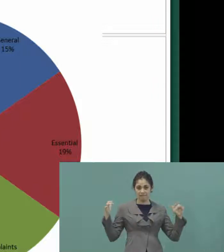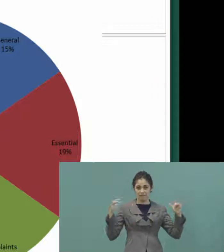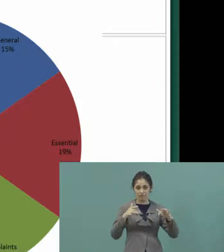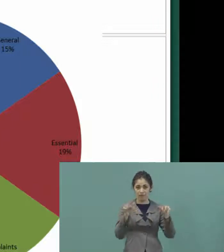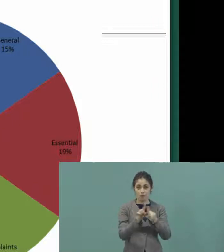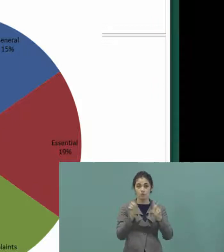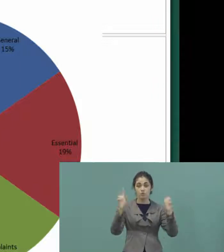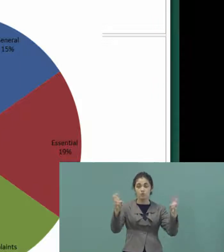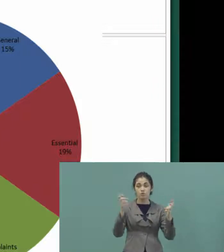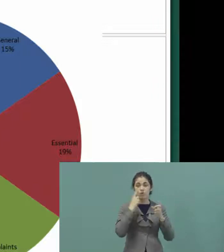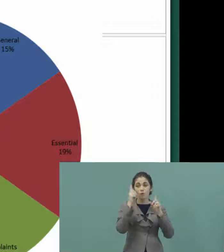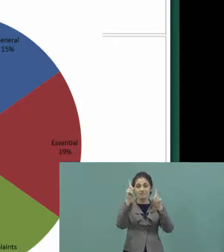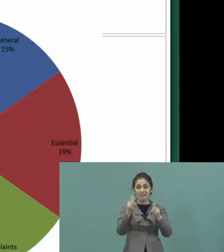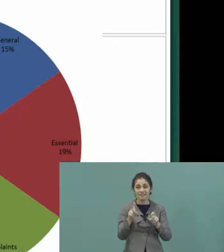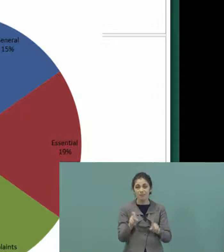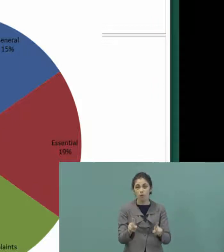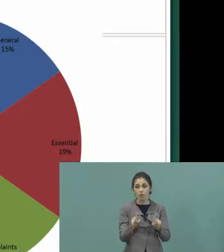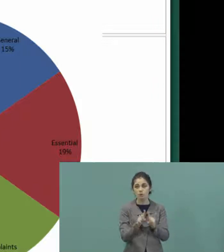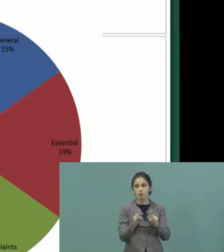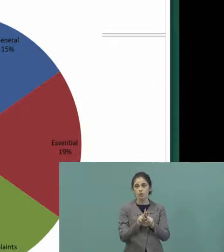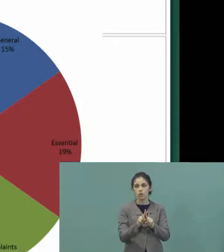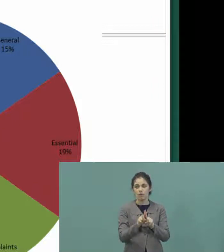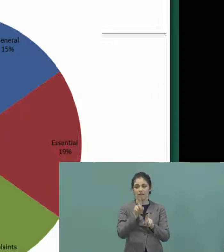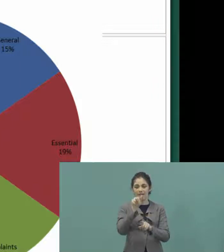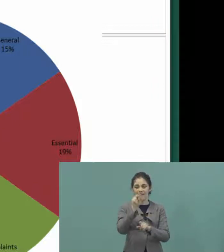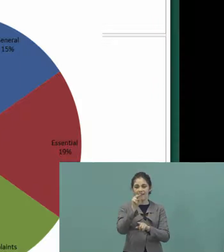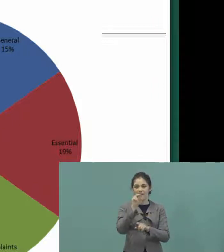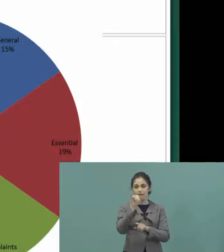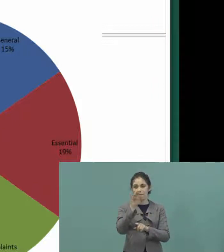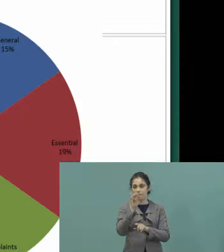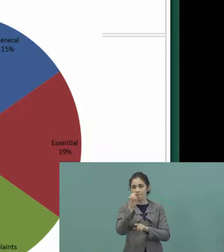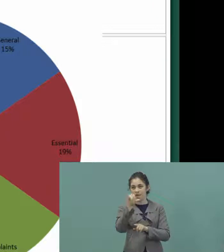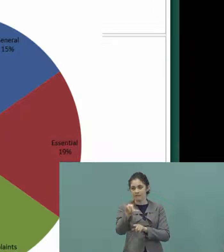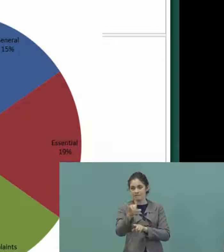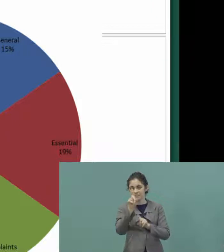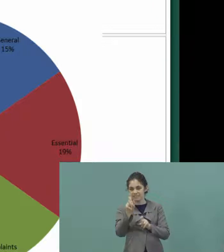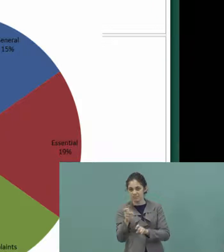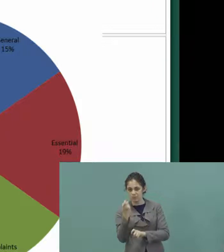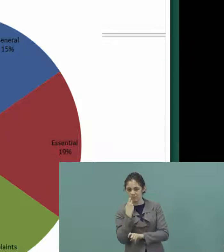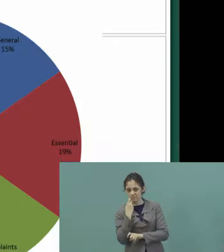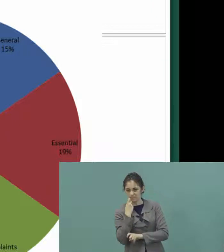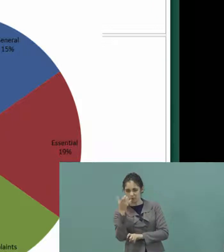of the issues around testing and antibody analysis that we've been hearing